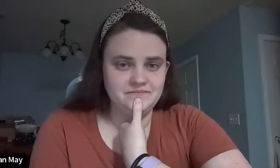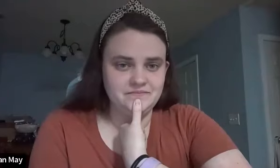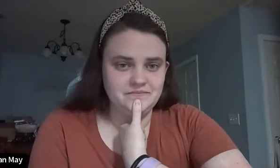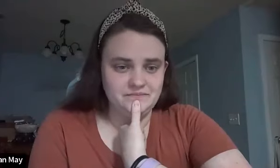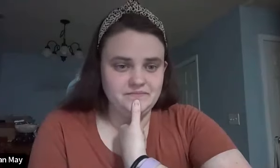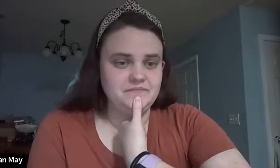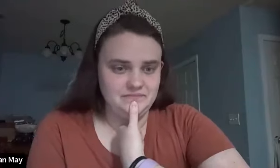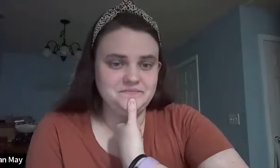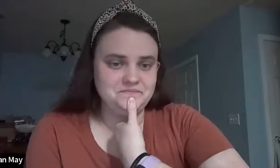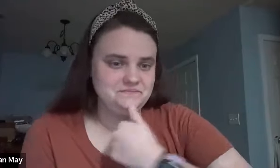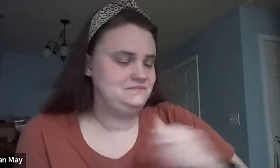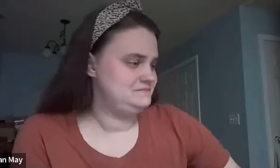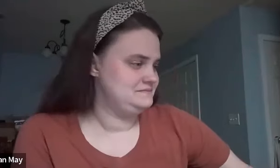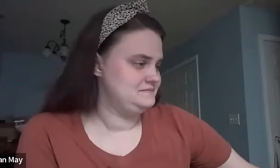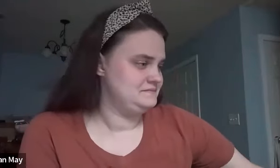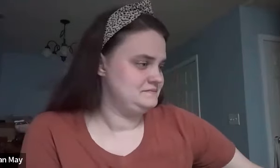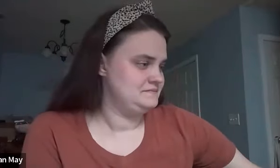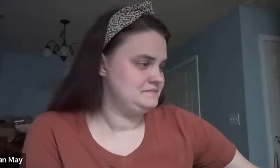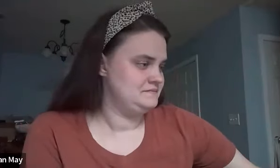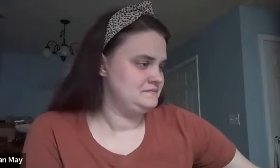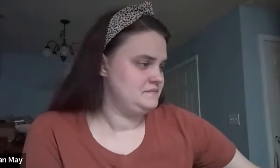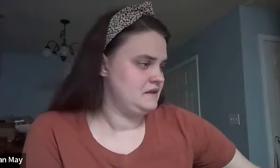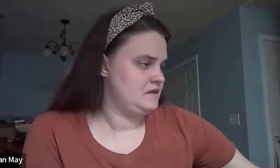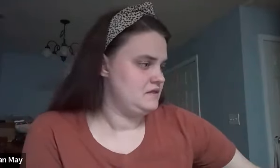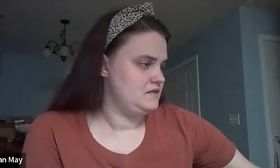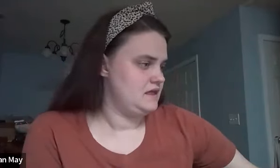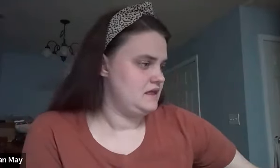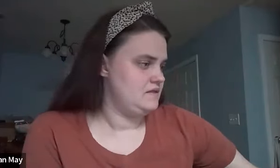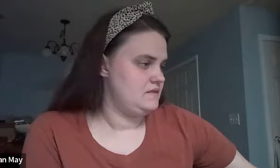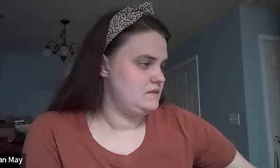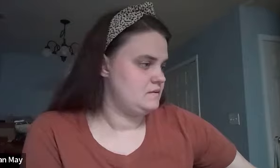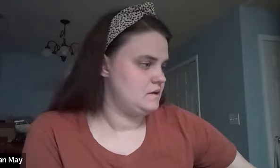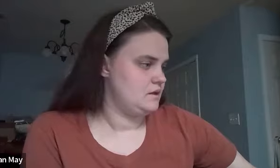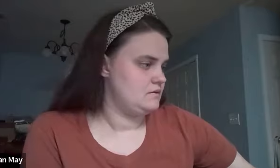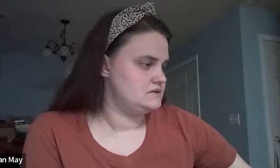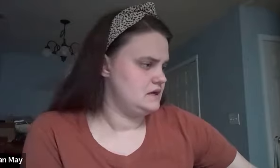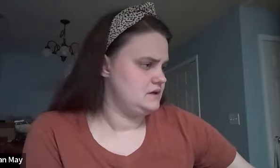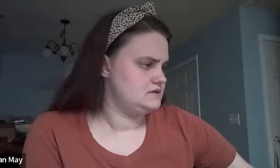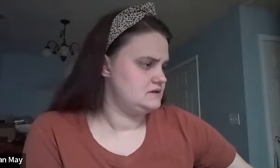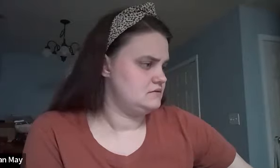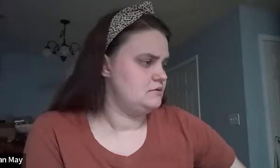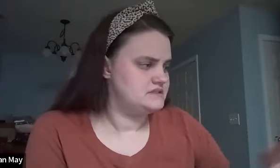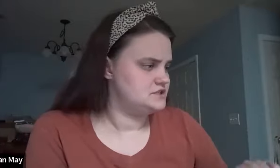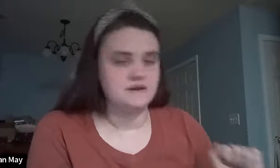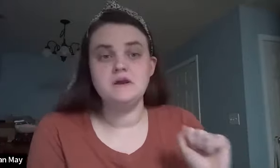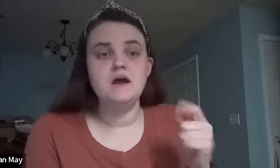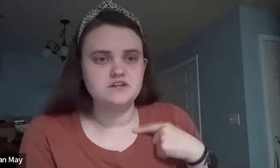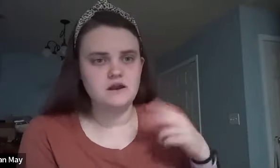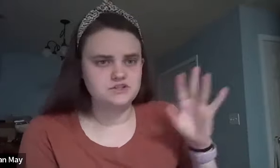Then Let's see, how many is that? Oh, that's actually 5. Sorry, I was trying to see